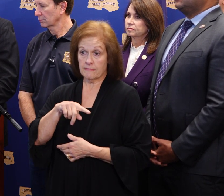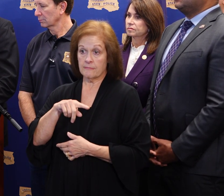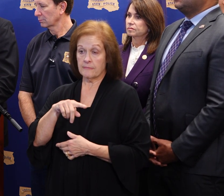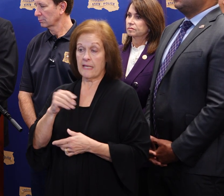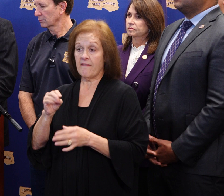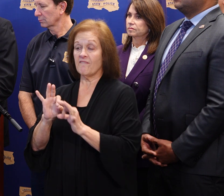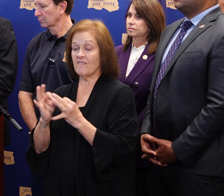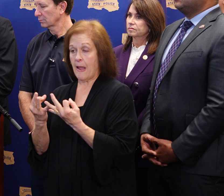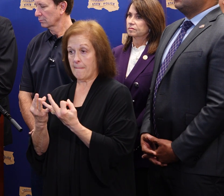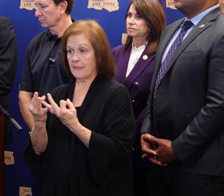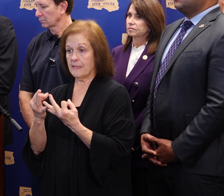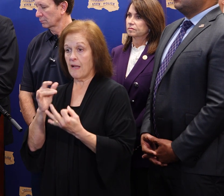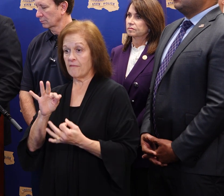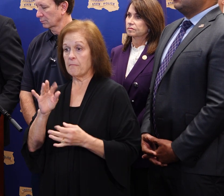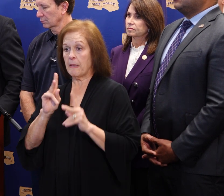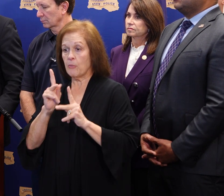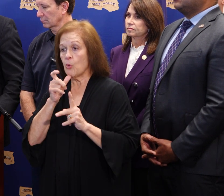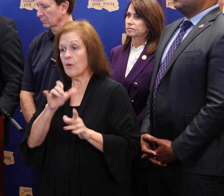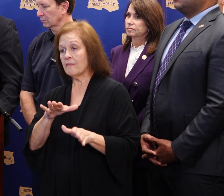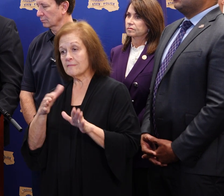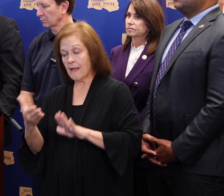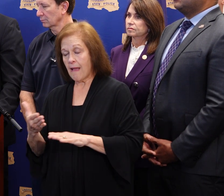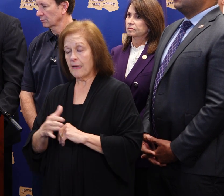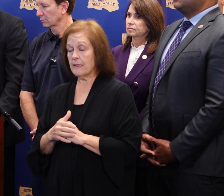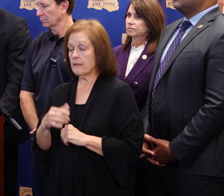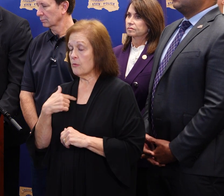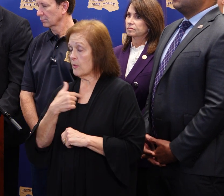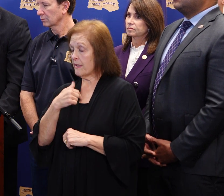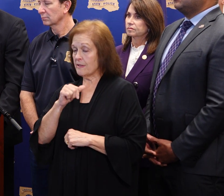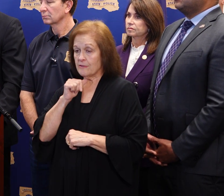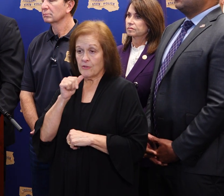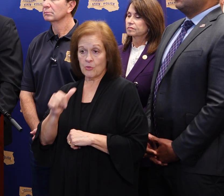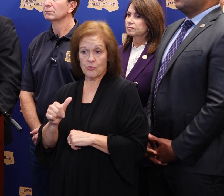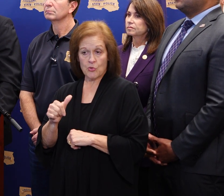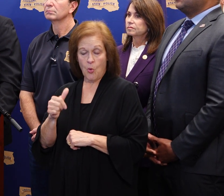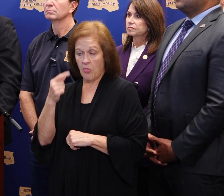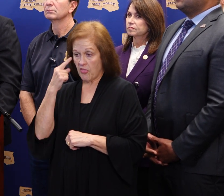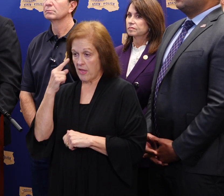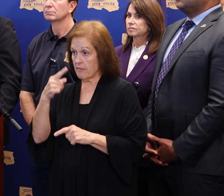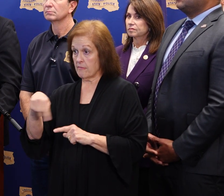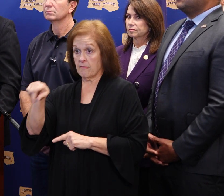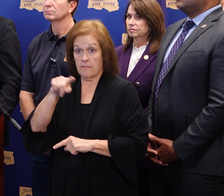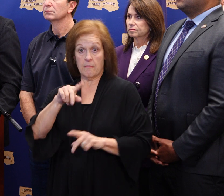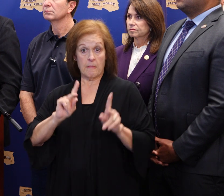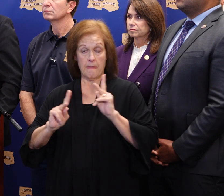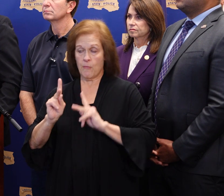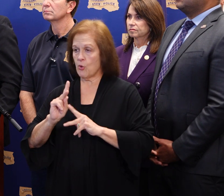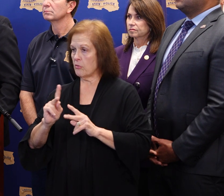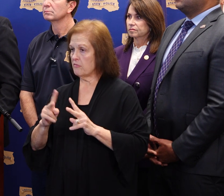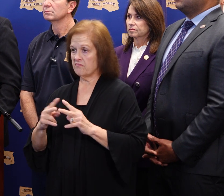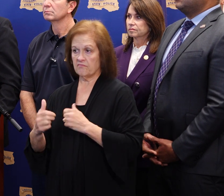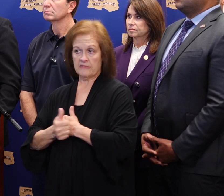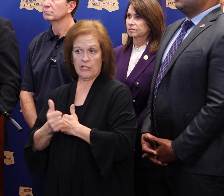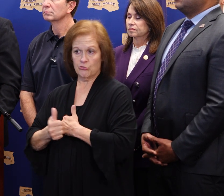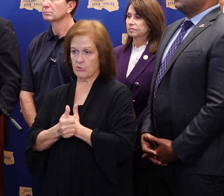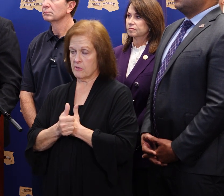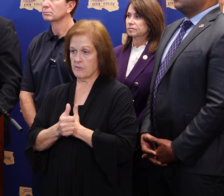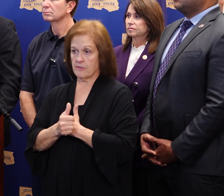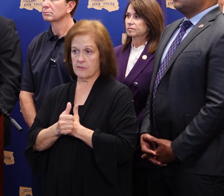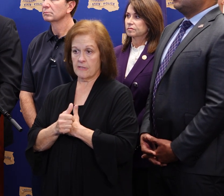deceased. We do not believe the public is in any danger around any of these